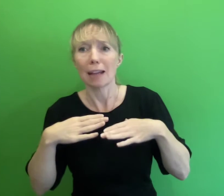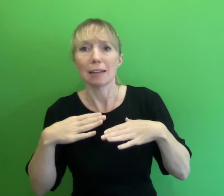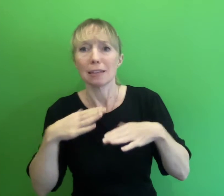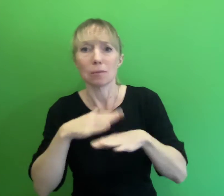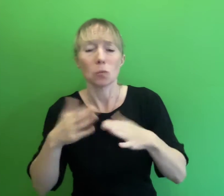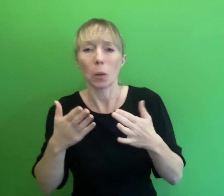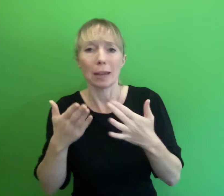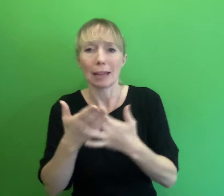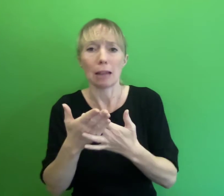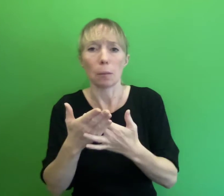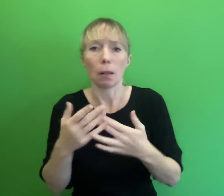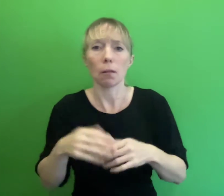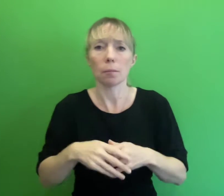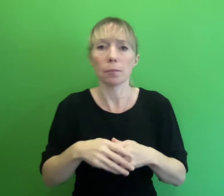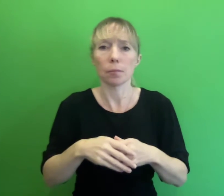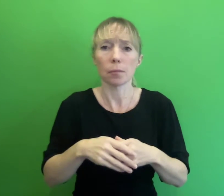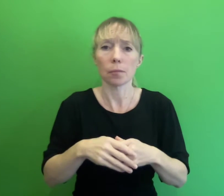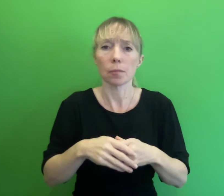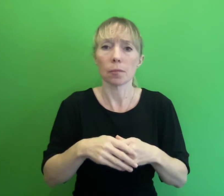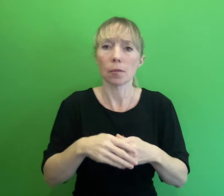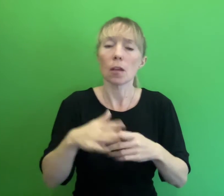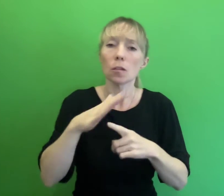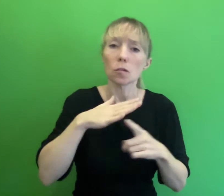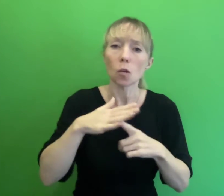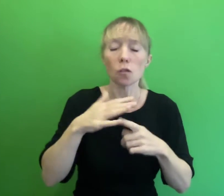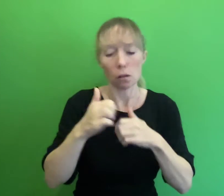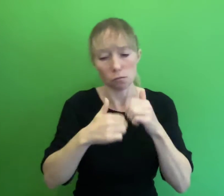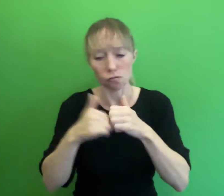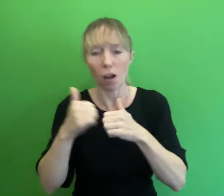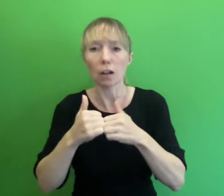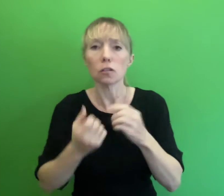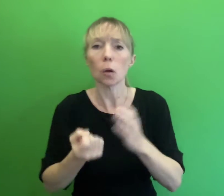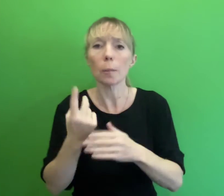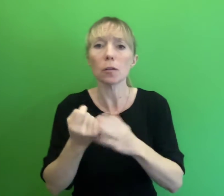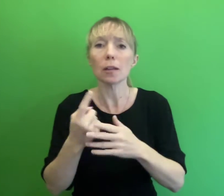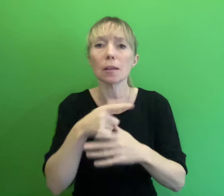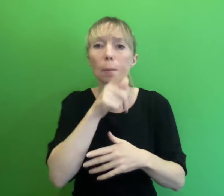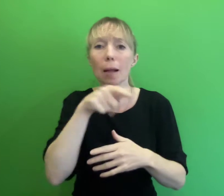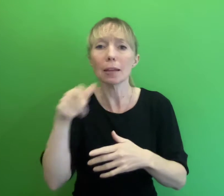both social and structured opportunities for participants to connect and learn from each other.